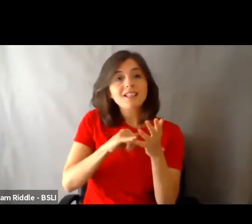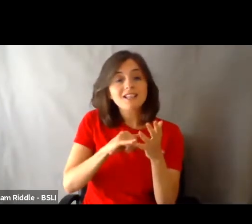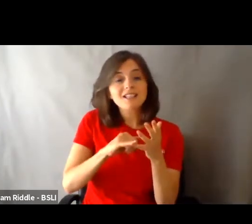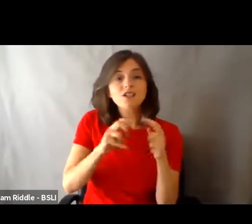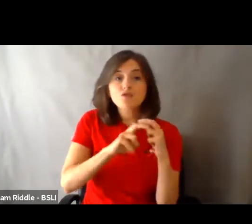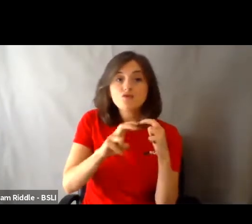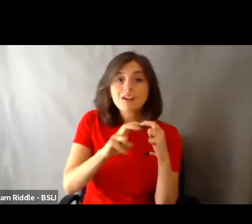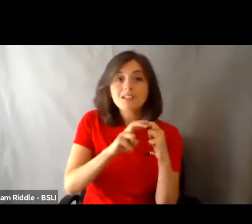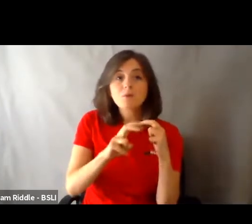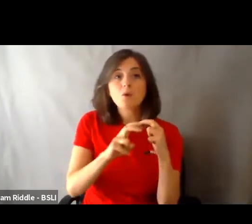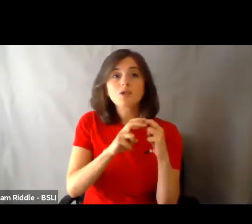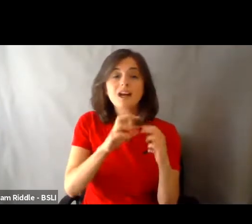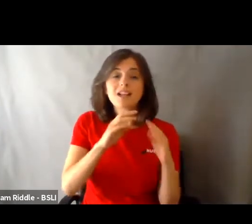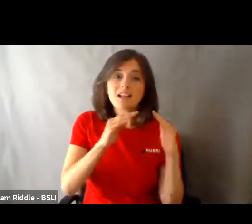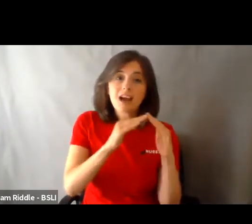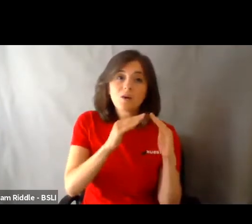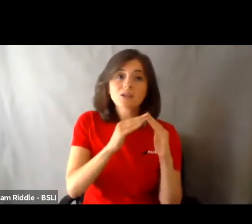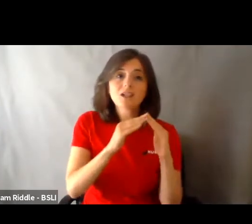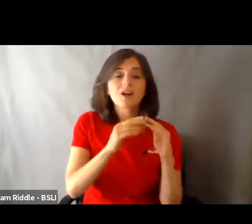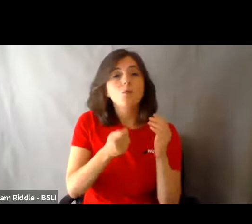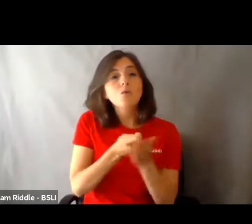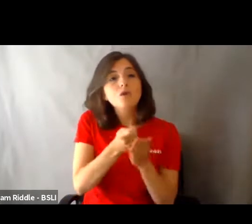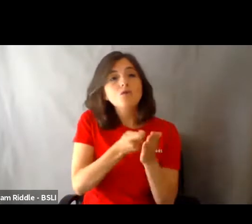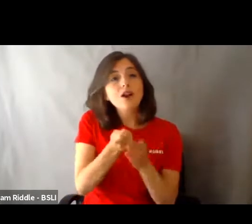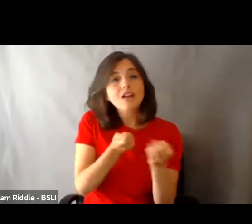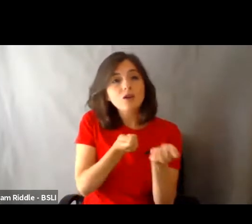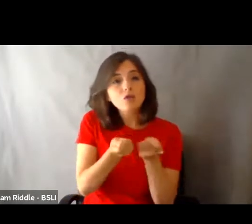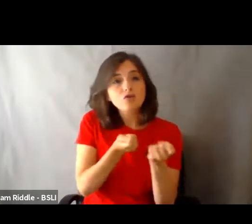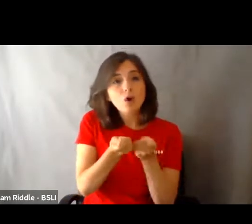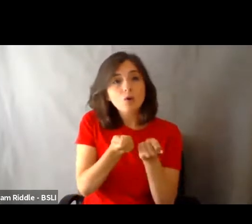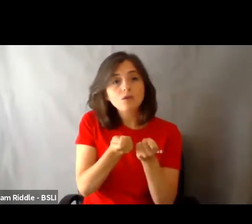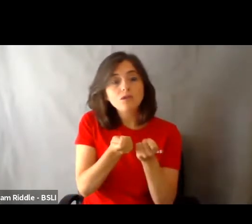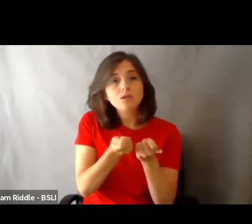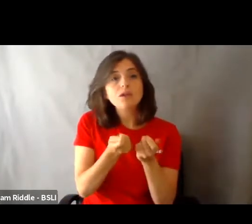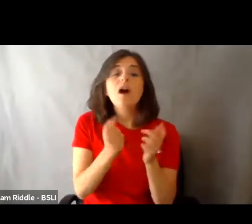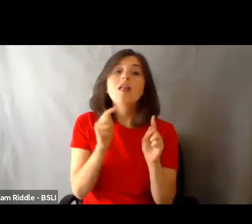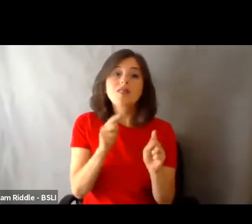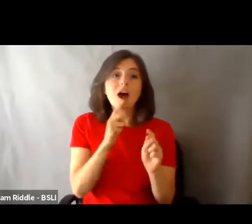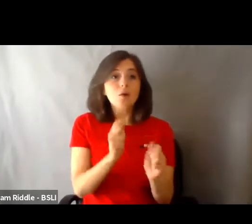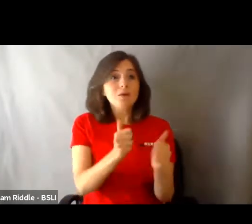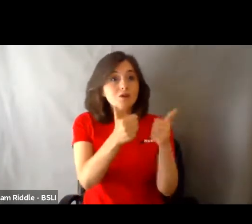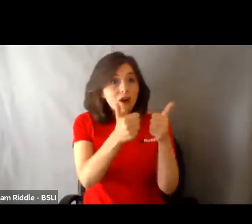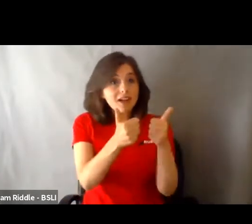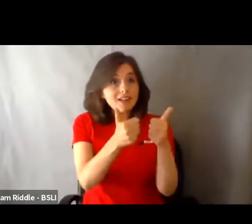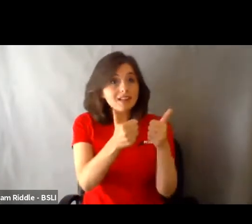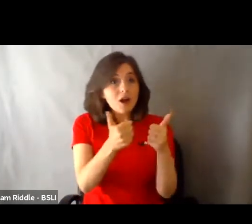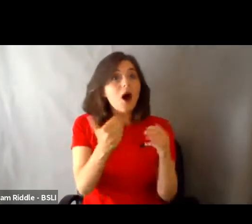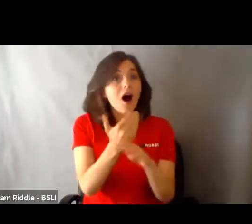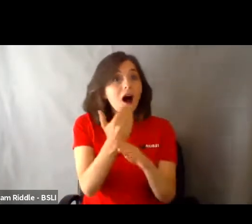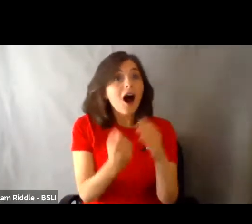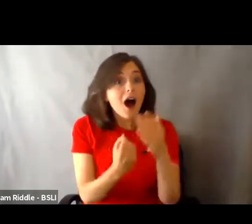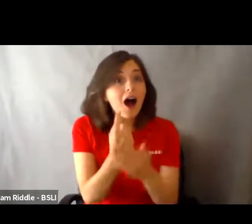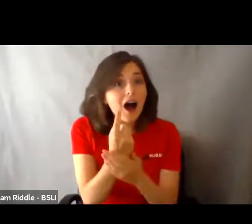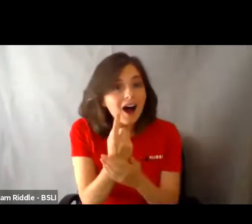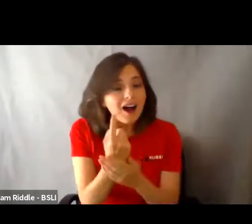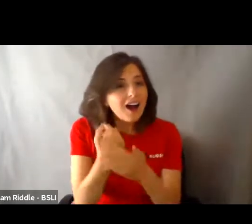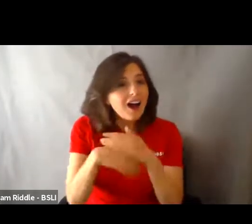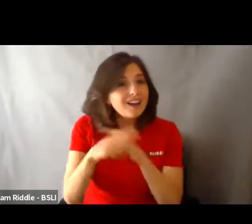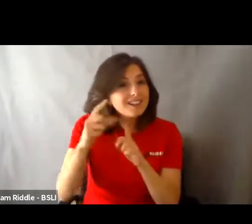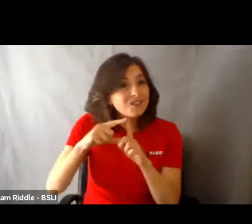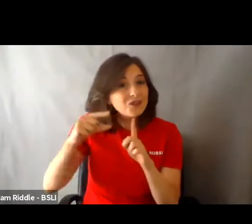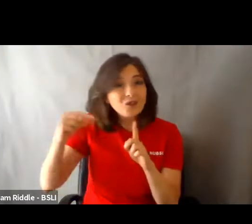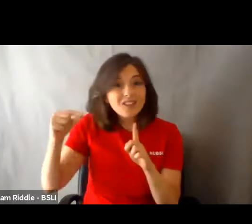with rent controls and standards. That would be great. I cannot see this happening under the Tories or even